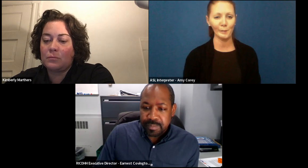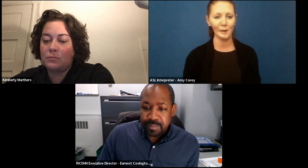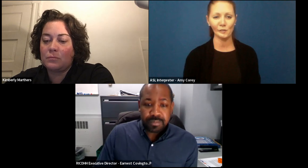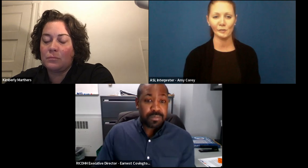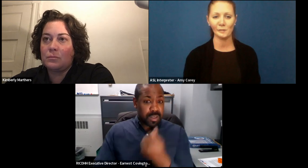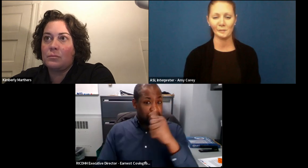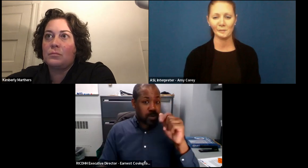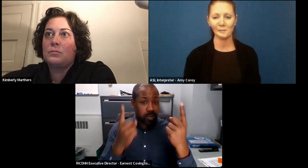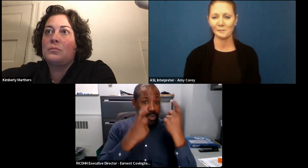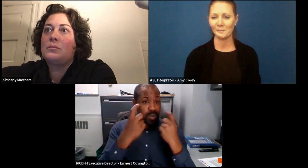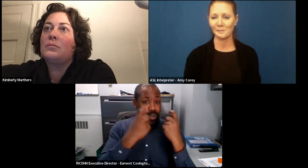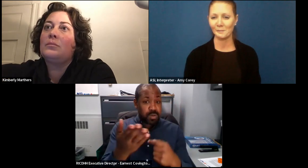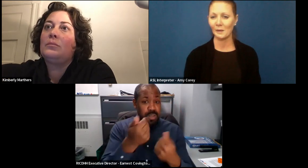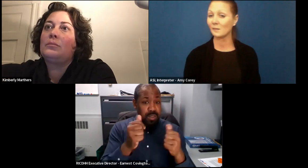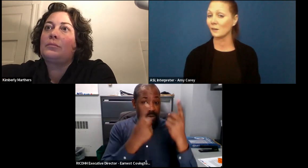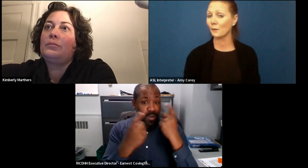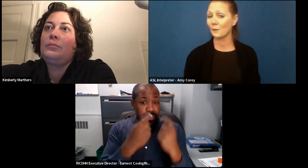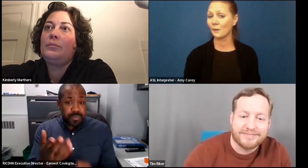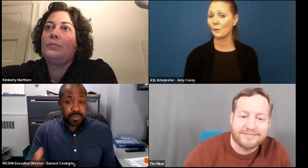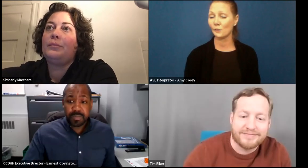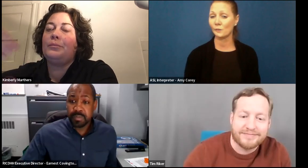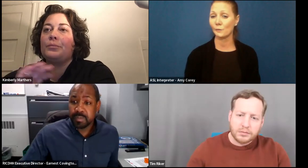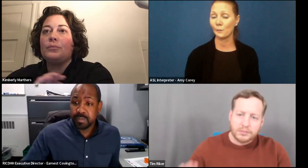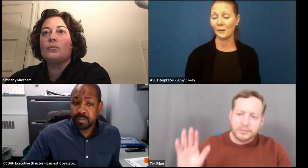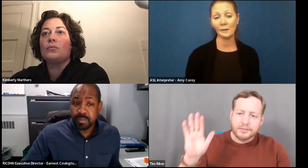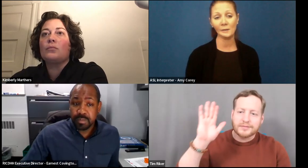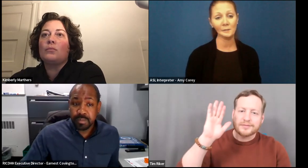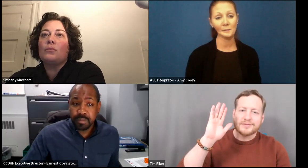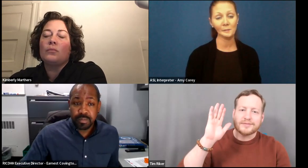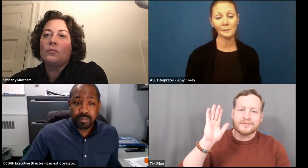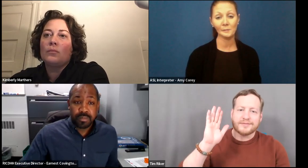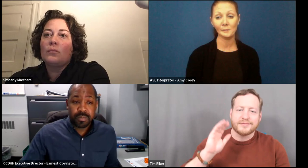very much. Does anyone have any questions for me?